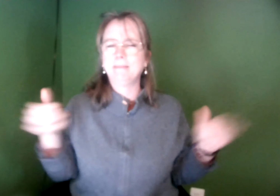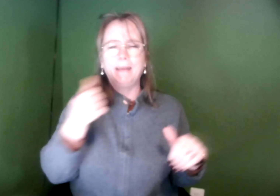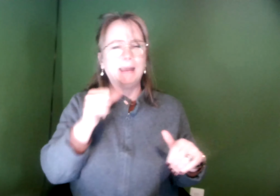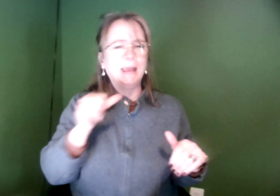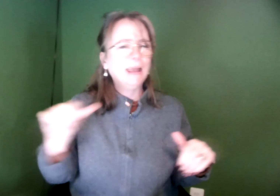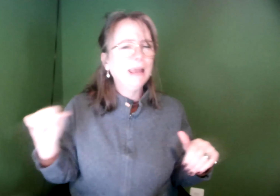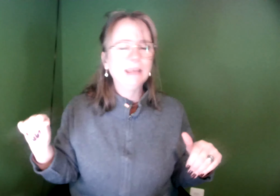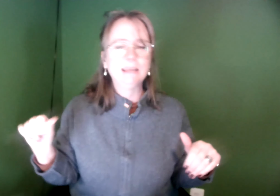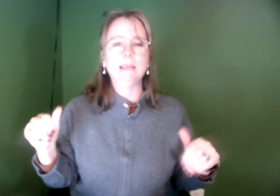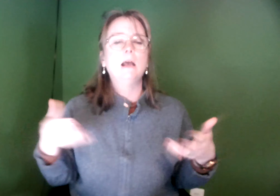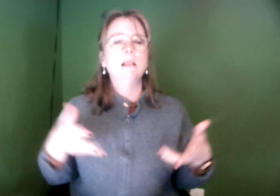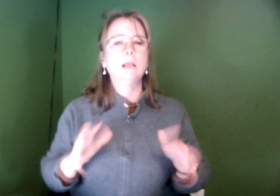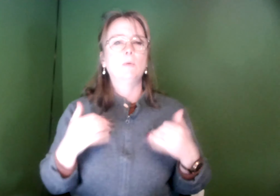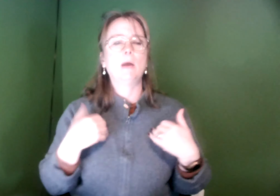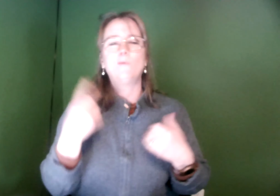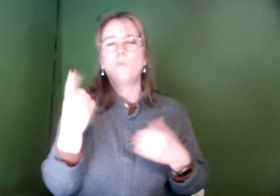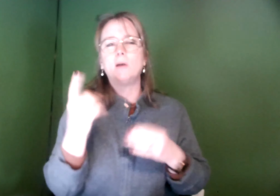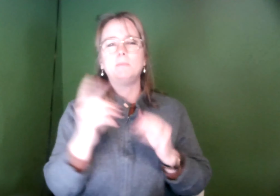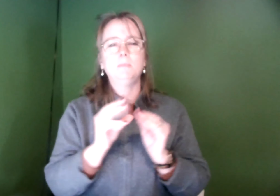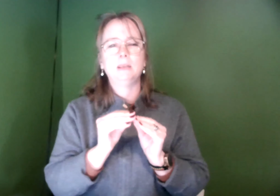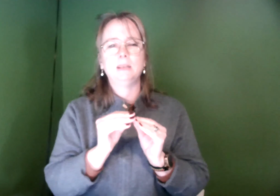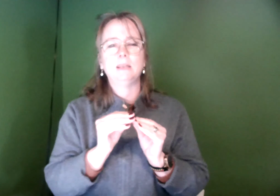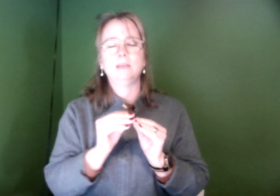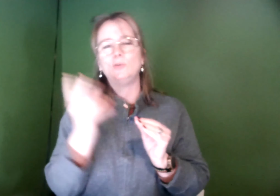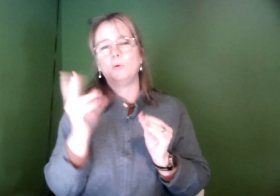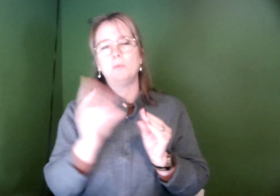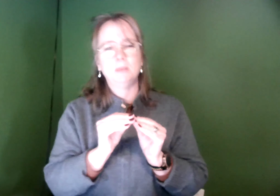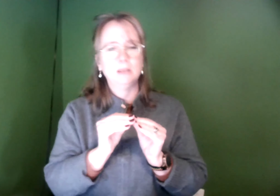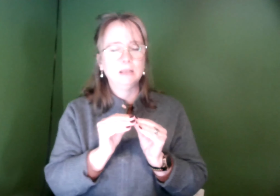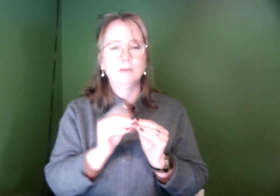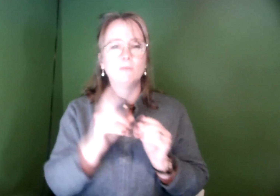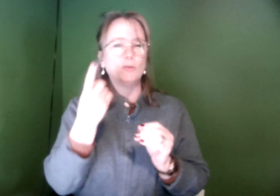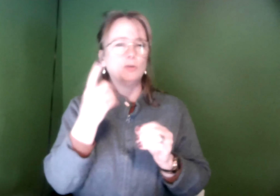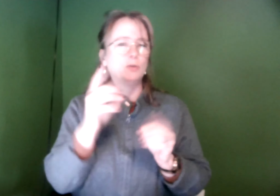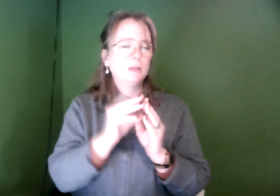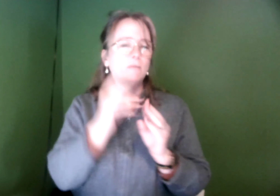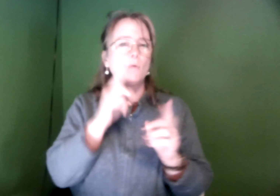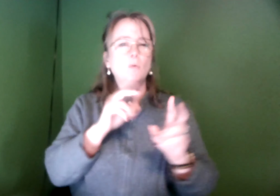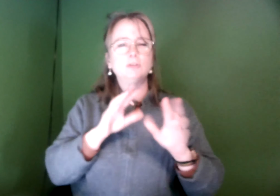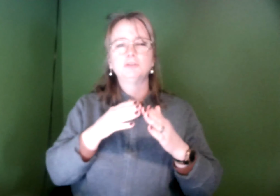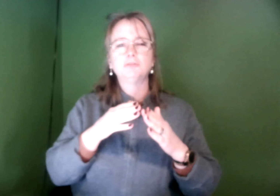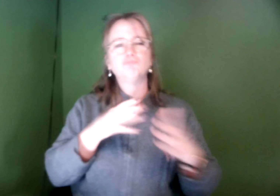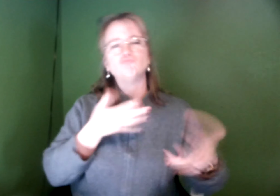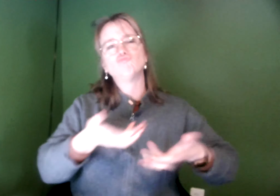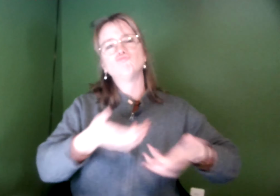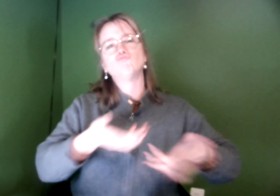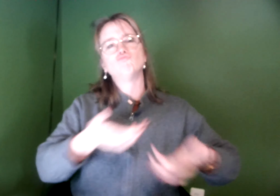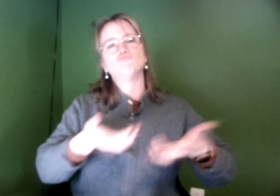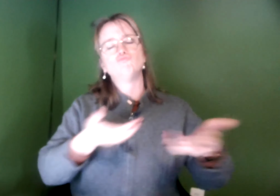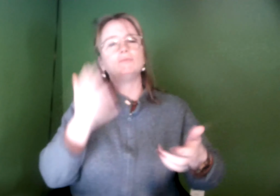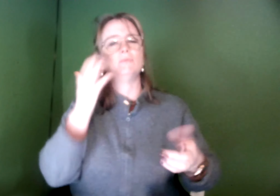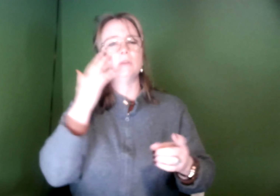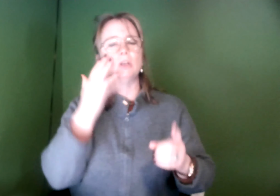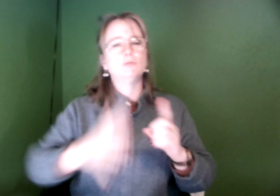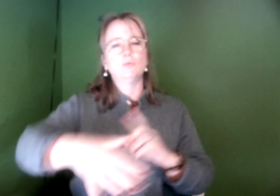3 sessions, or maybe just 1 session to have a conversation to explore. But this is, believe it or not, it's pretty new for a